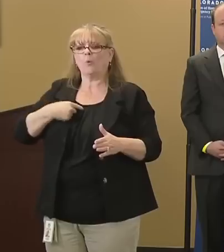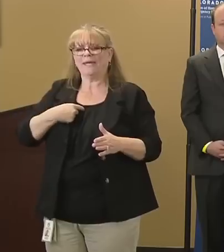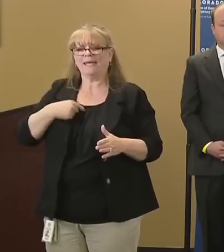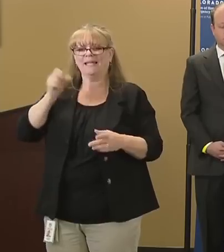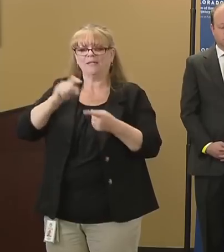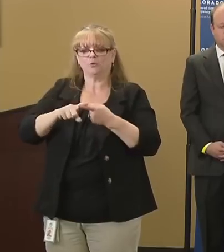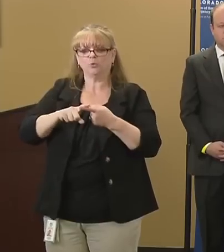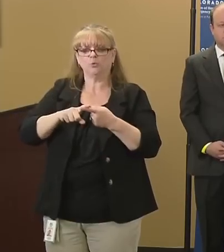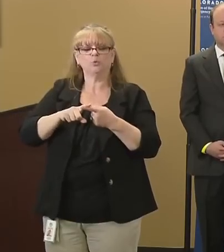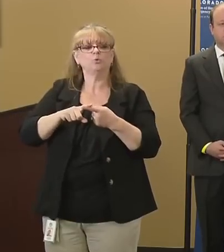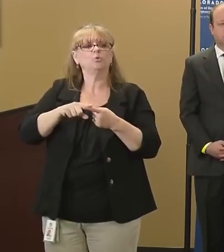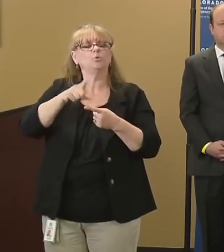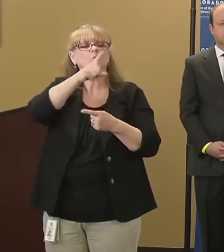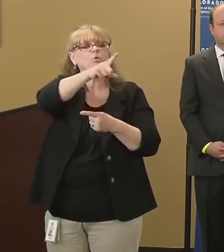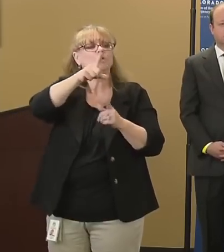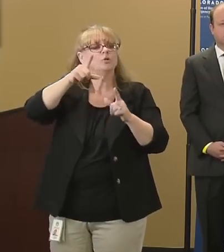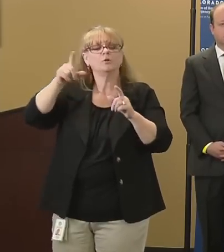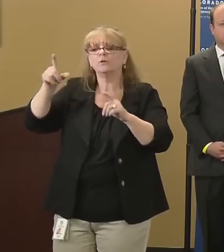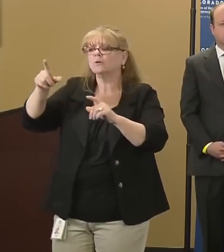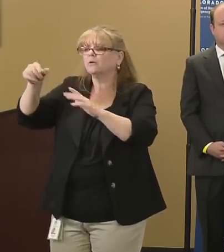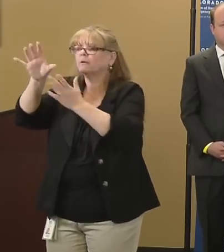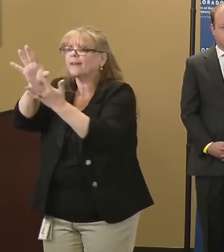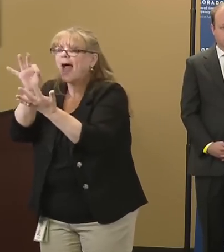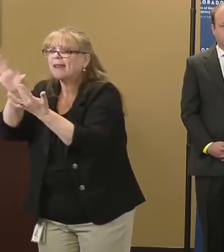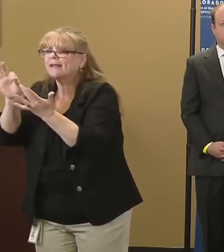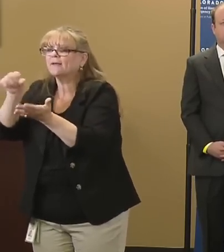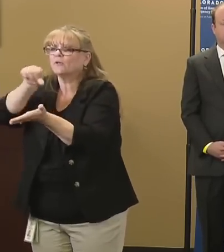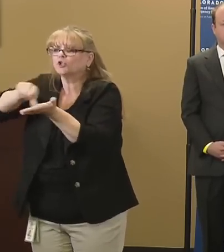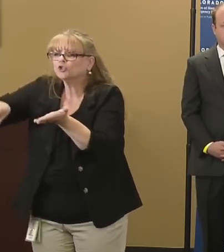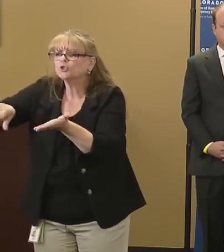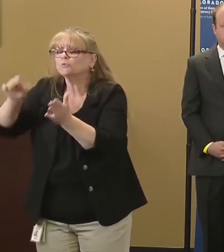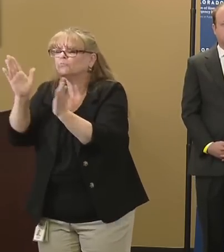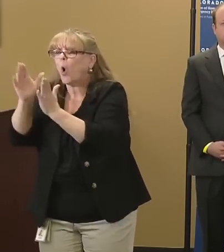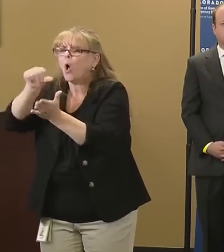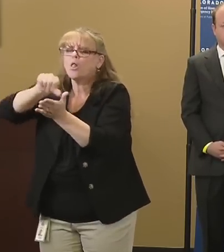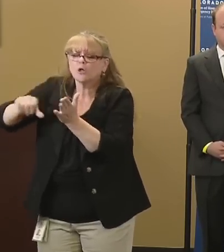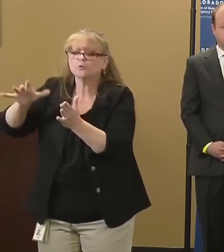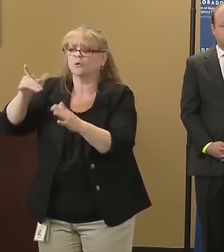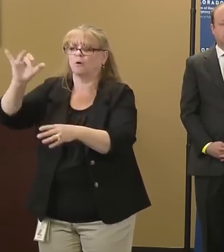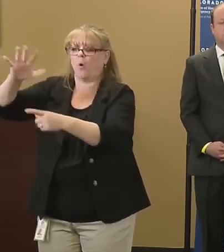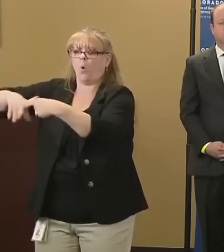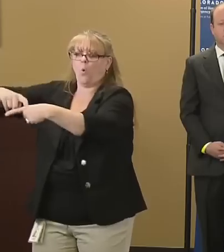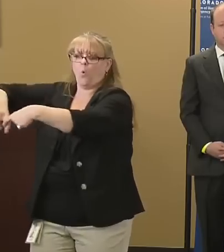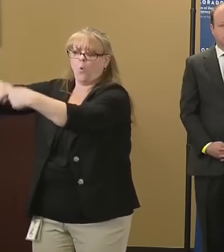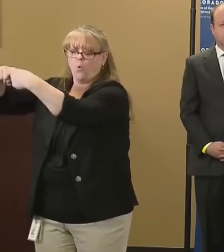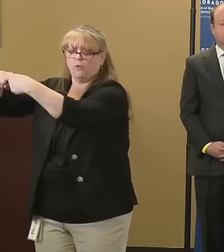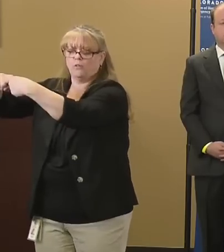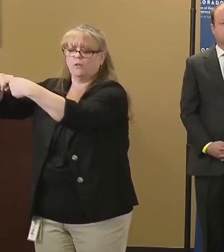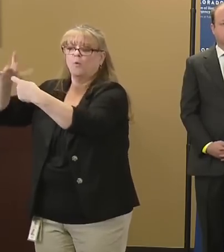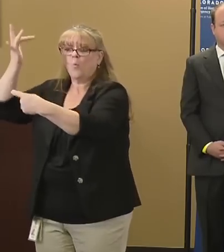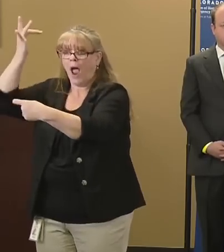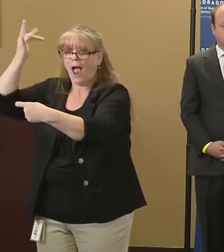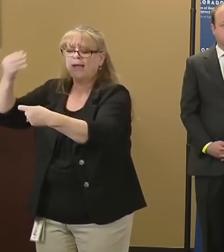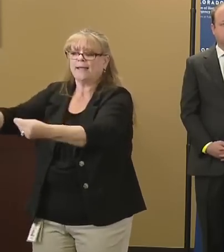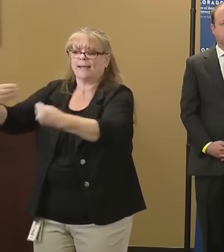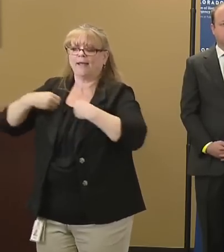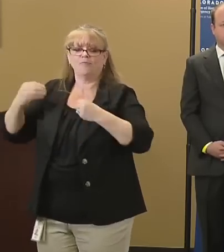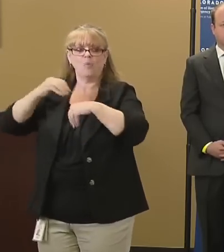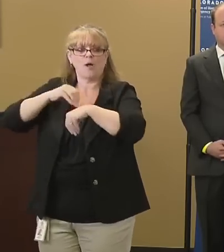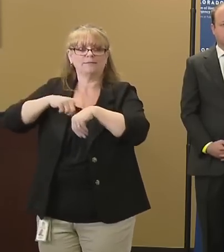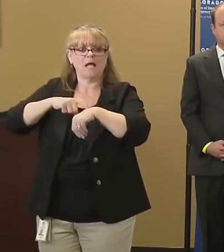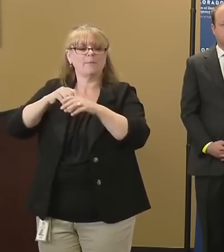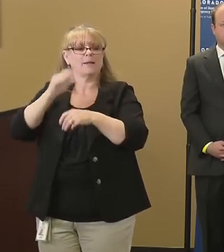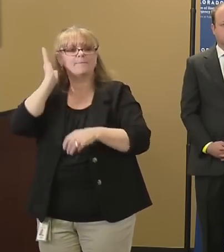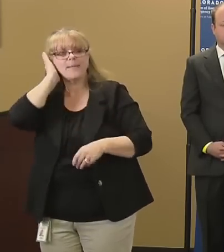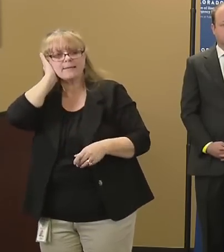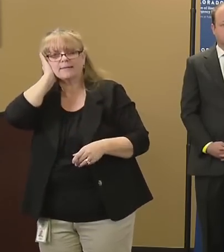the equipment, number two, so those people aren't using hospital beds. Okay, because some of those people would have to stay in the hospital. Those beds are now available